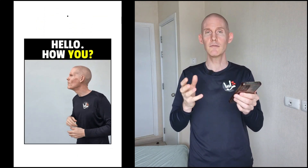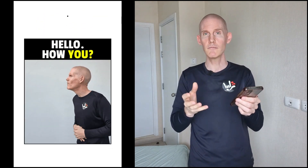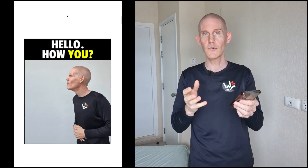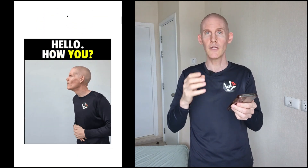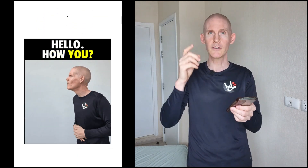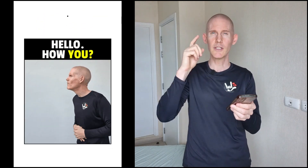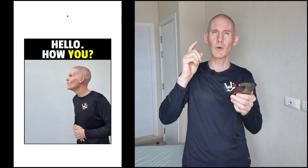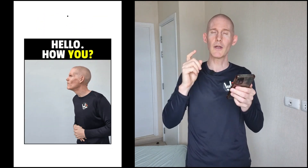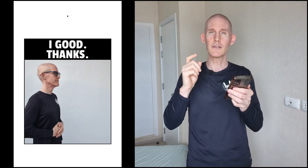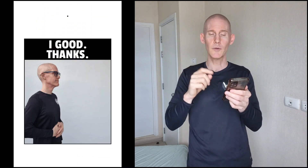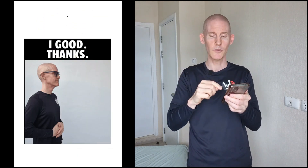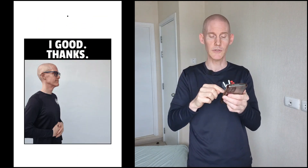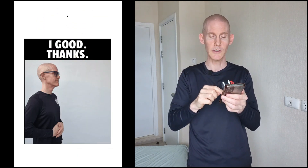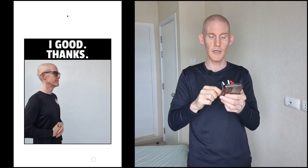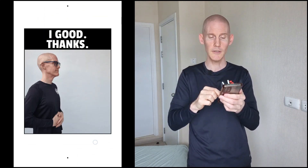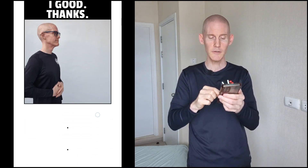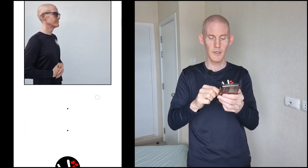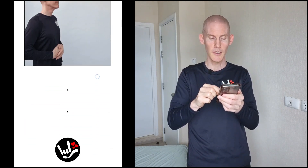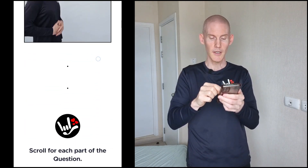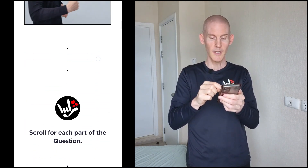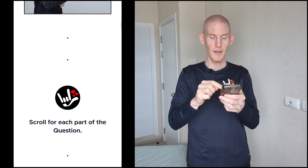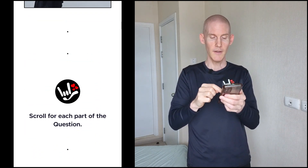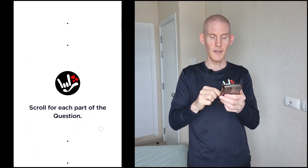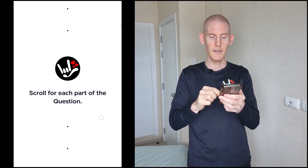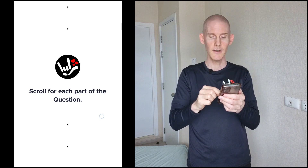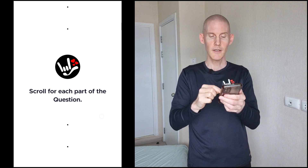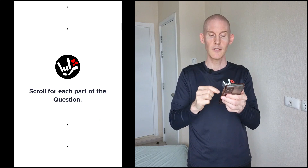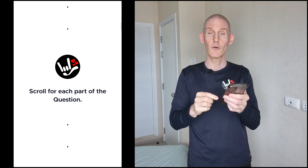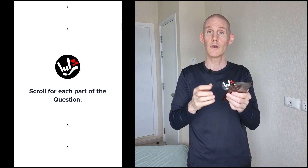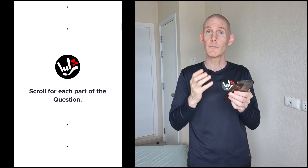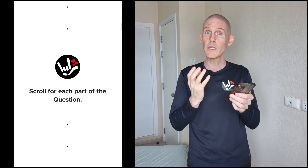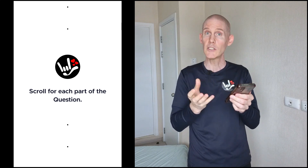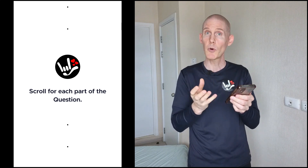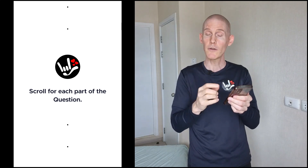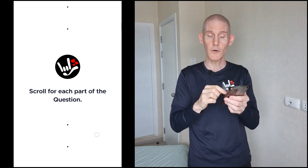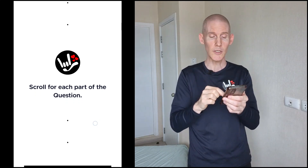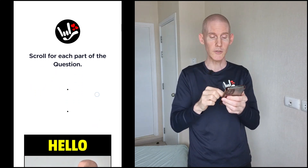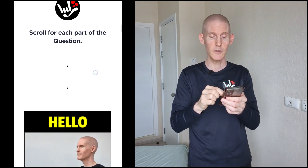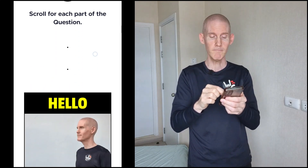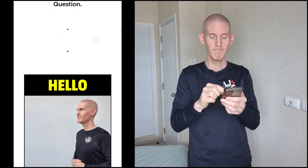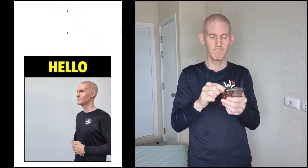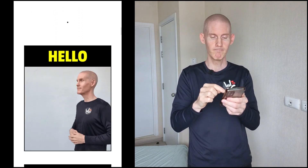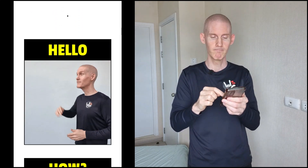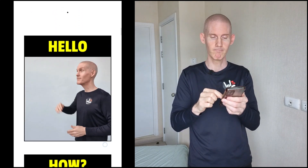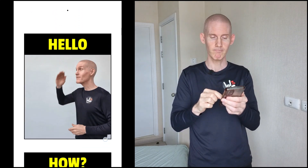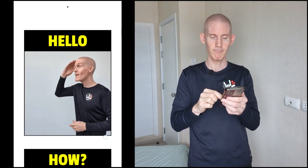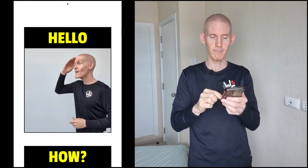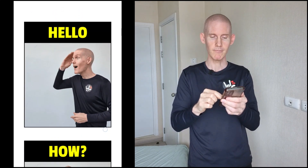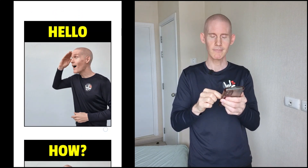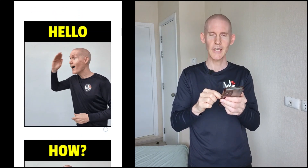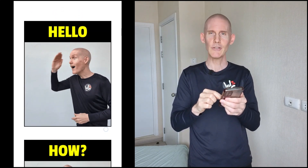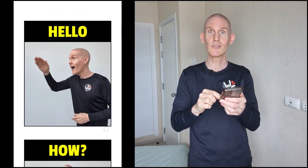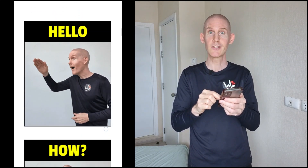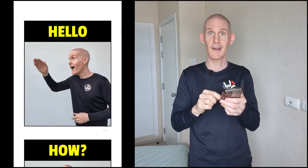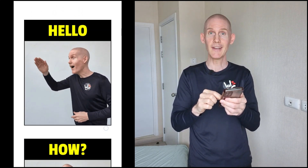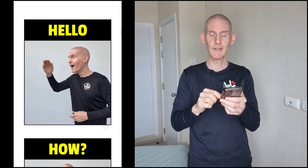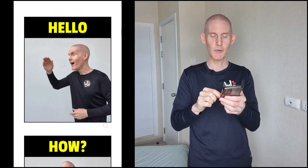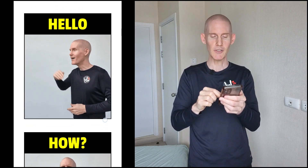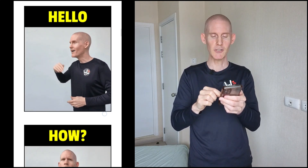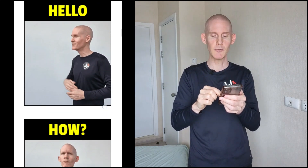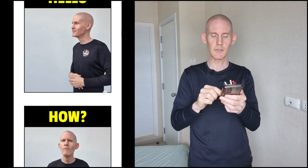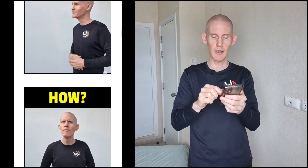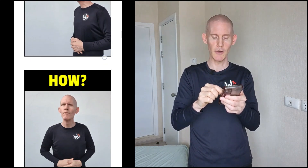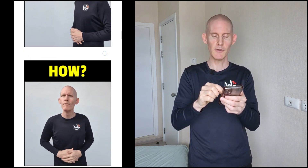conversation again. Right, you can see what lines up with the signs. And then go to each part of the question. Each sign